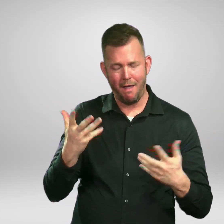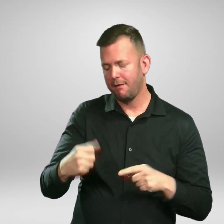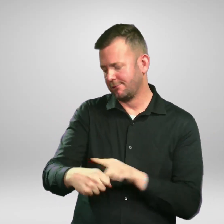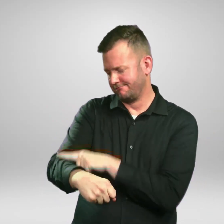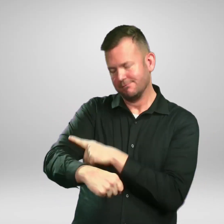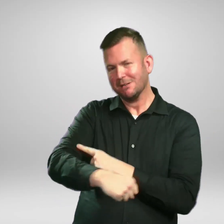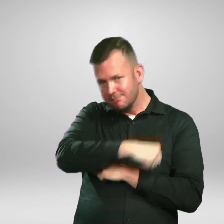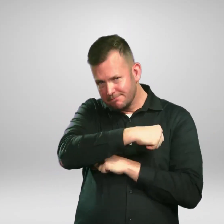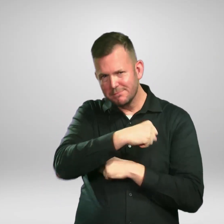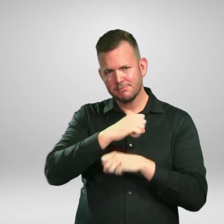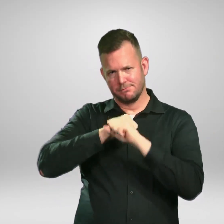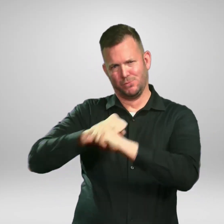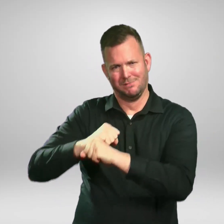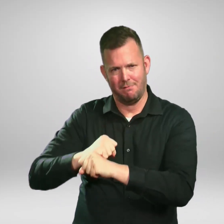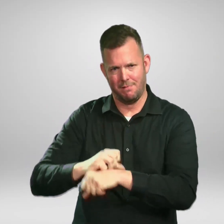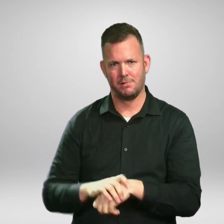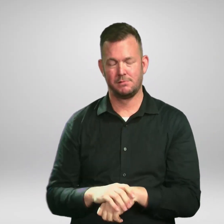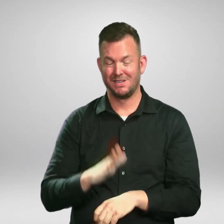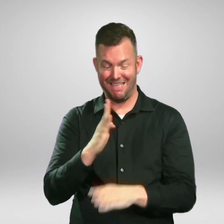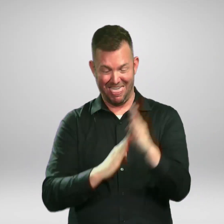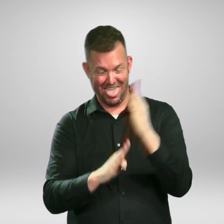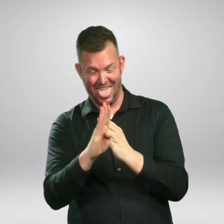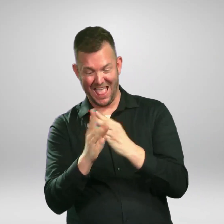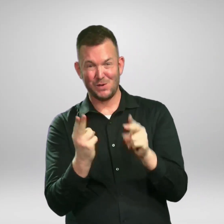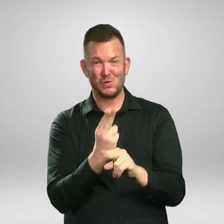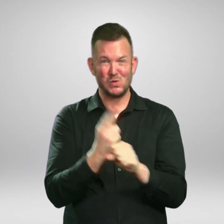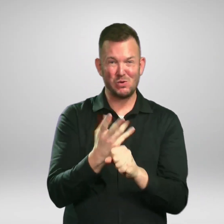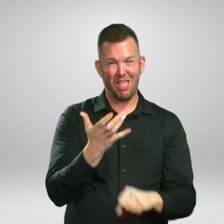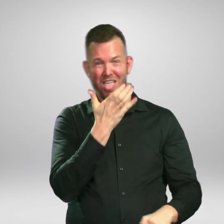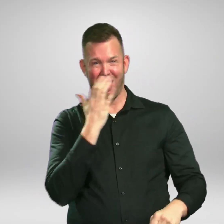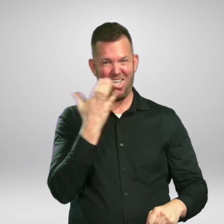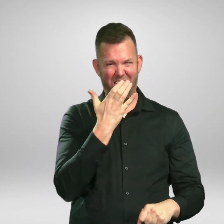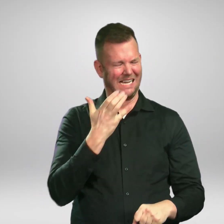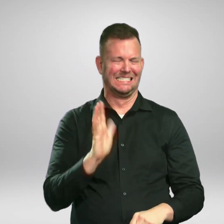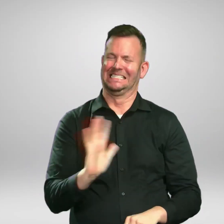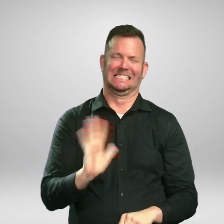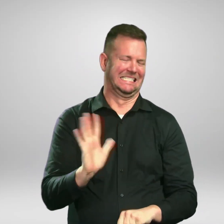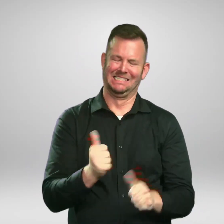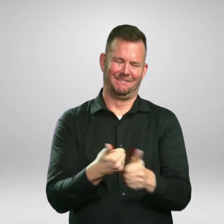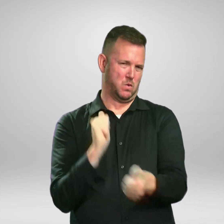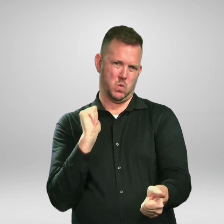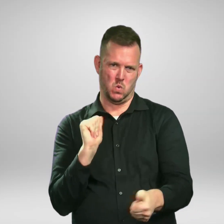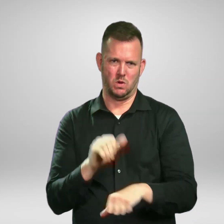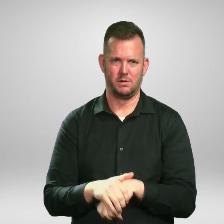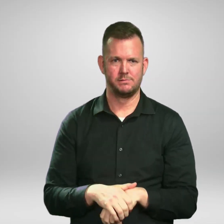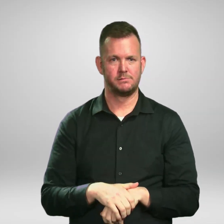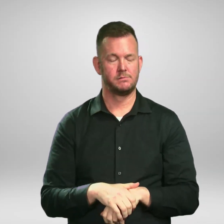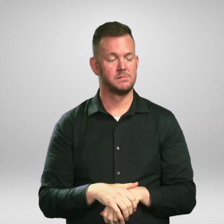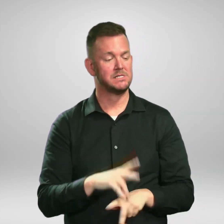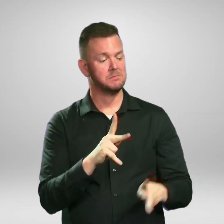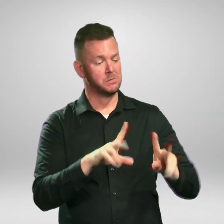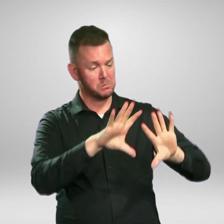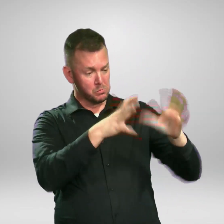Don't use your hands to cover coughs and sneezes. Avoid contact with people who are